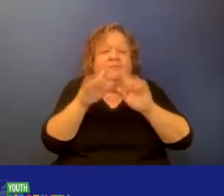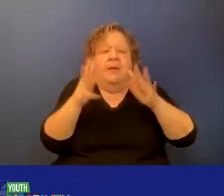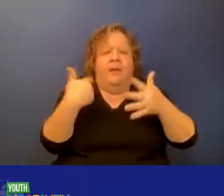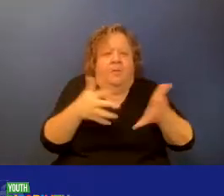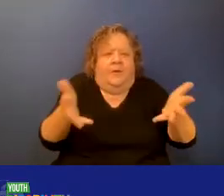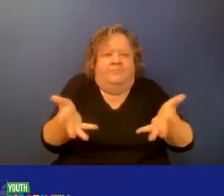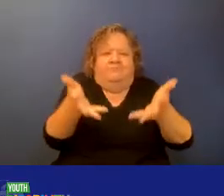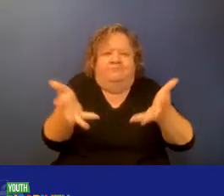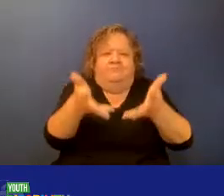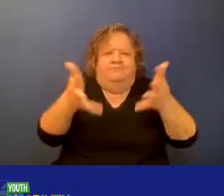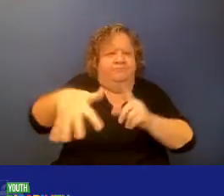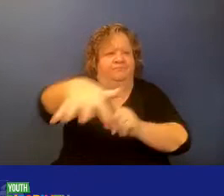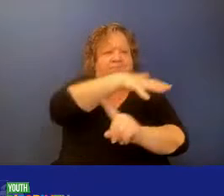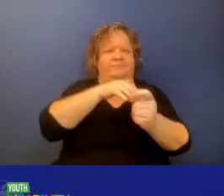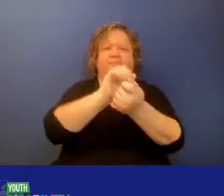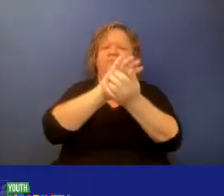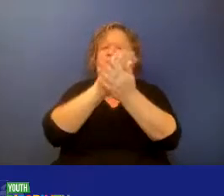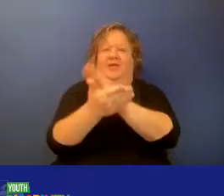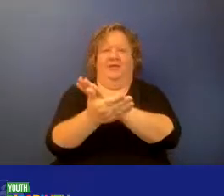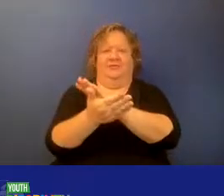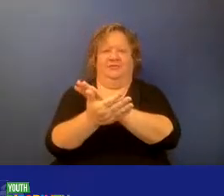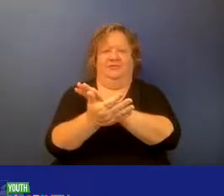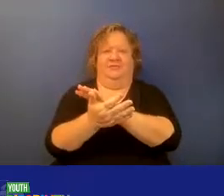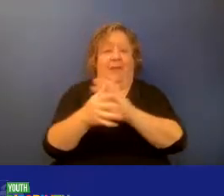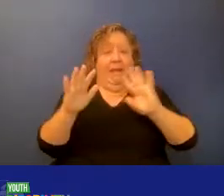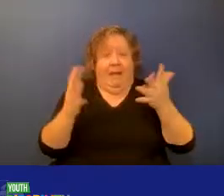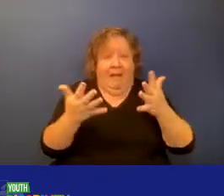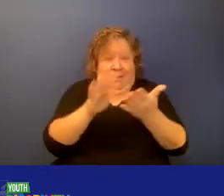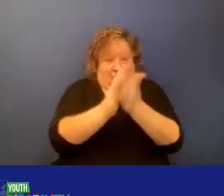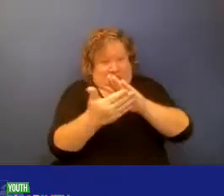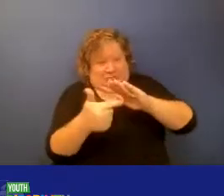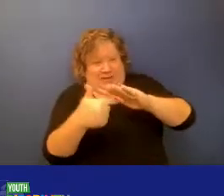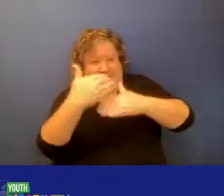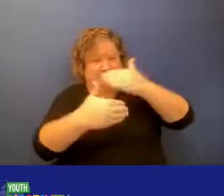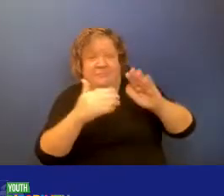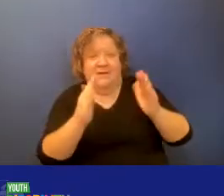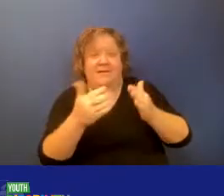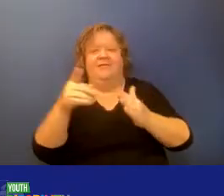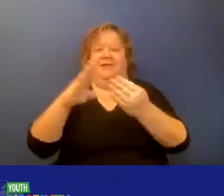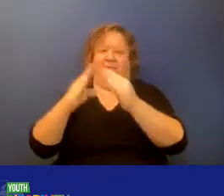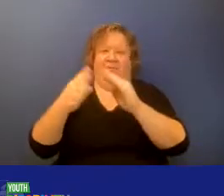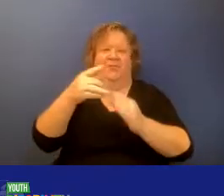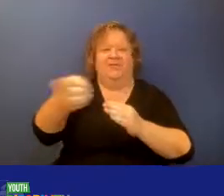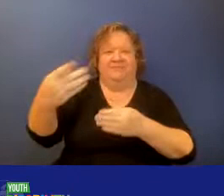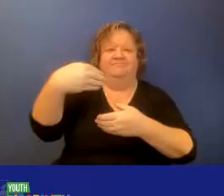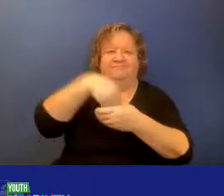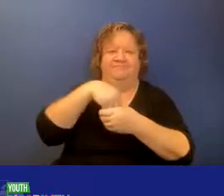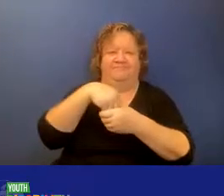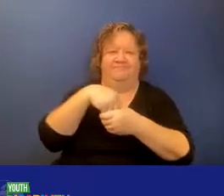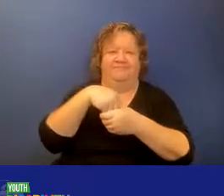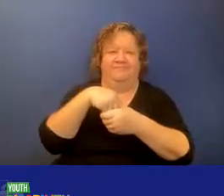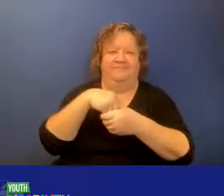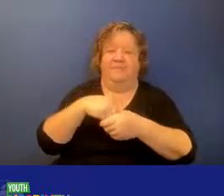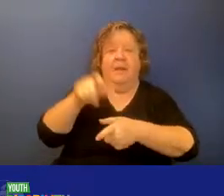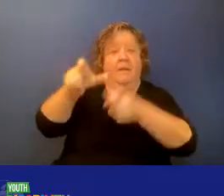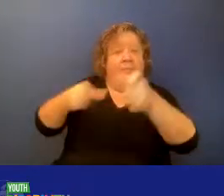stigma and discrimination if persons with disabilities are the decision makers, the guiding and leading force behind